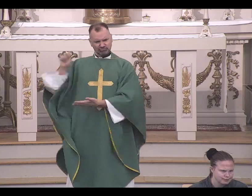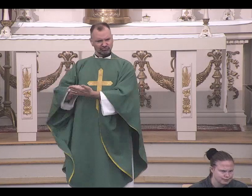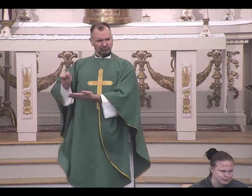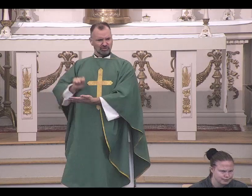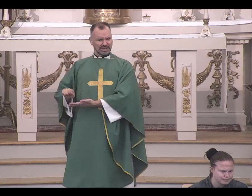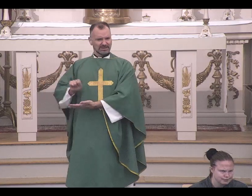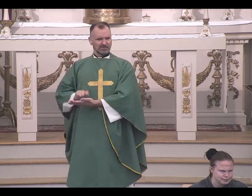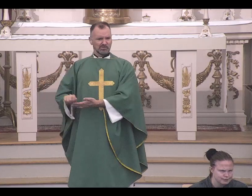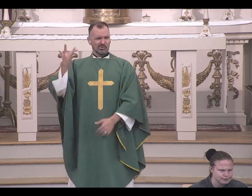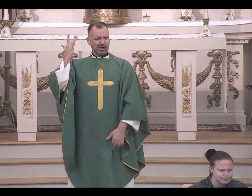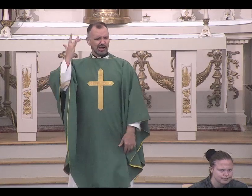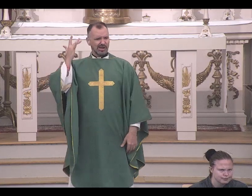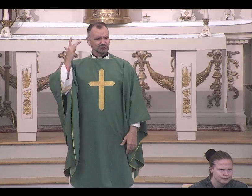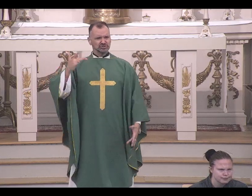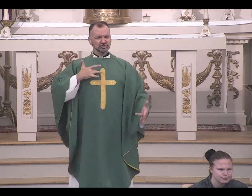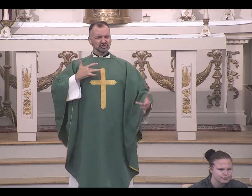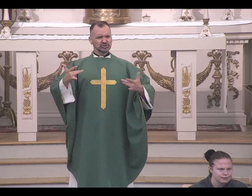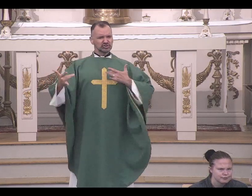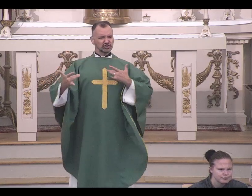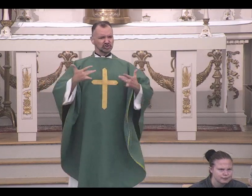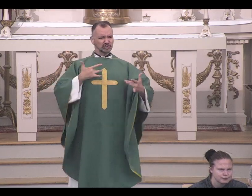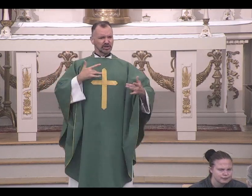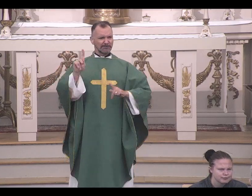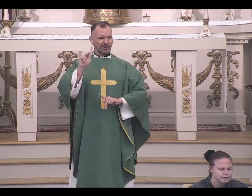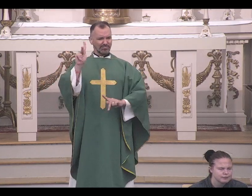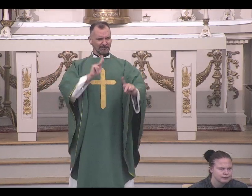area known as Jerusalem. And he was writing